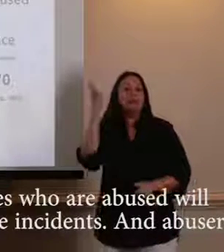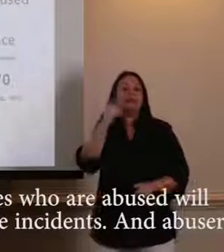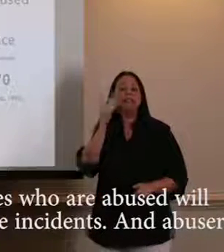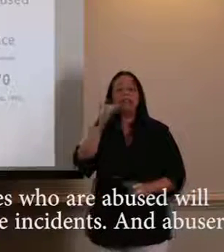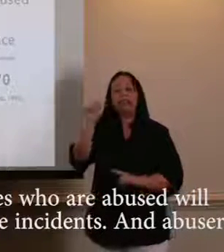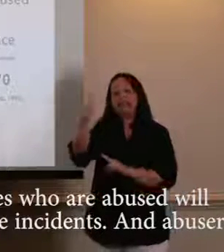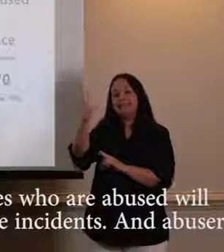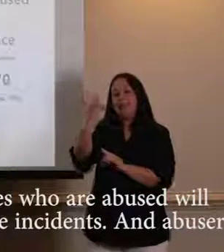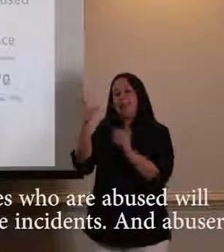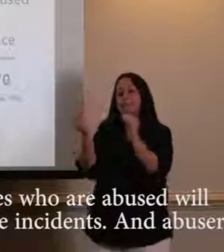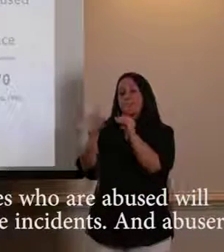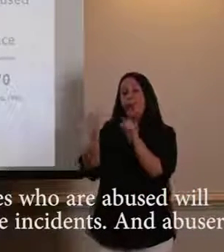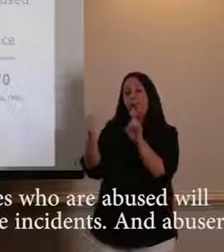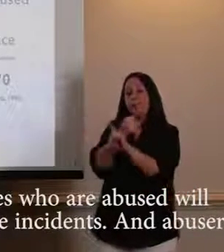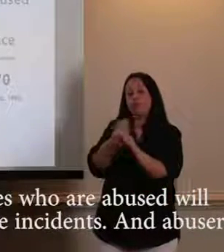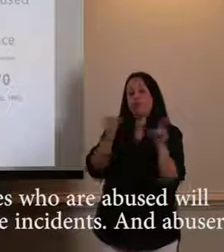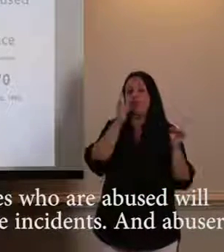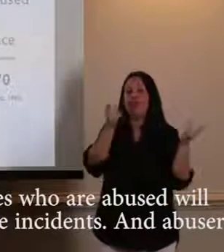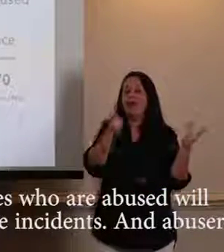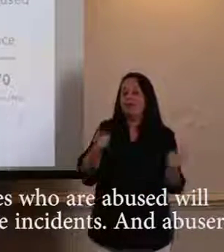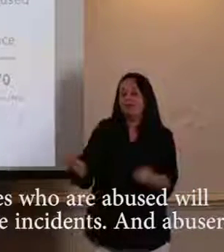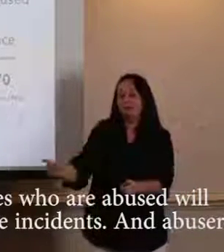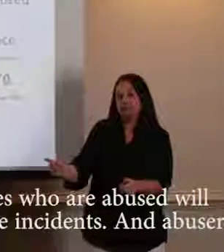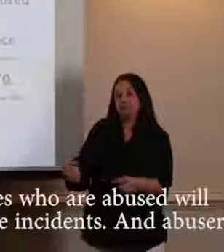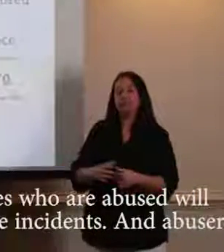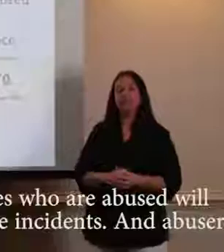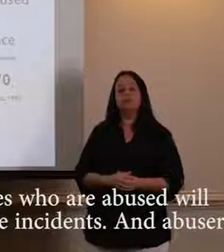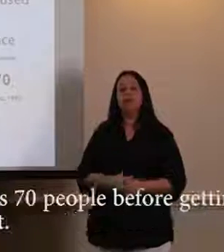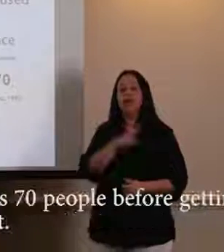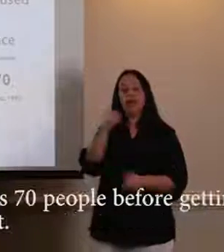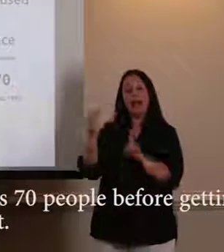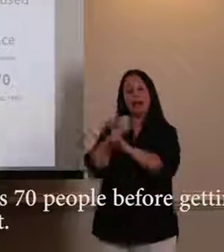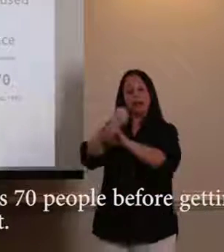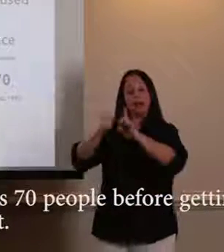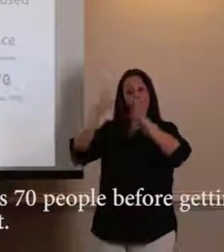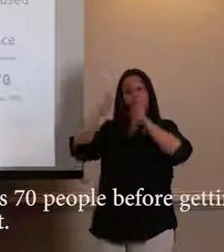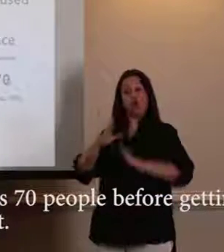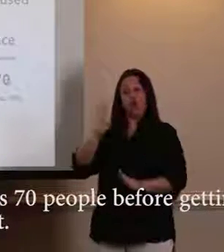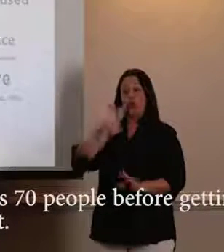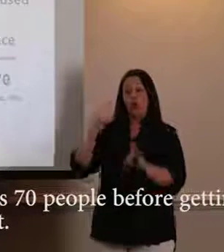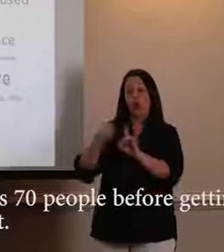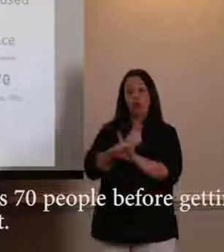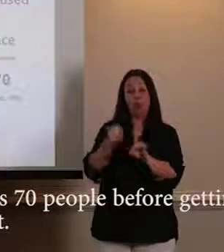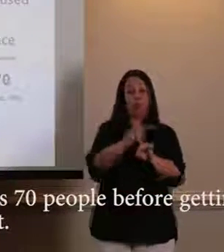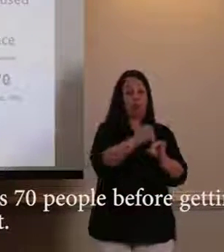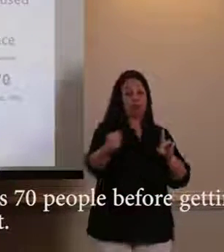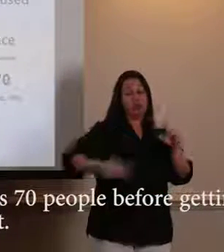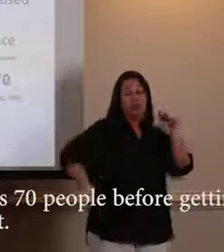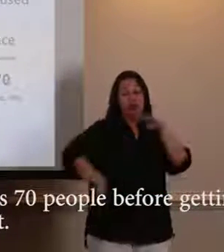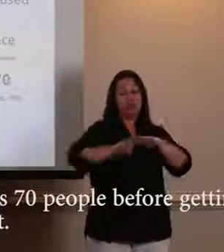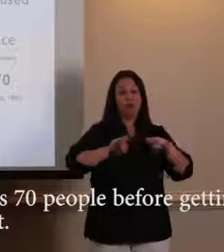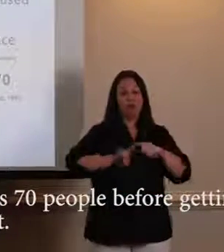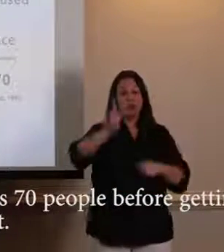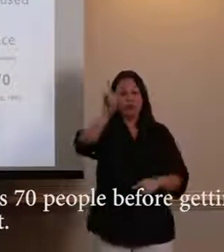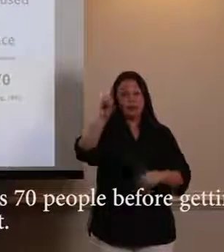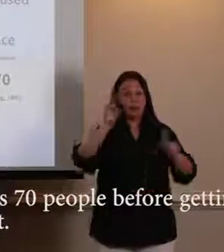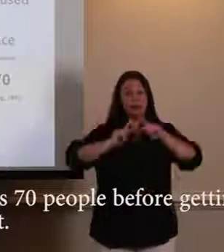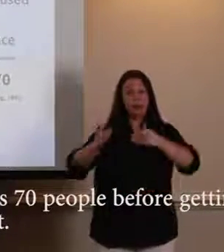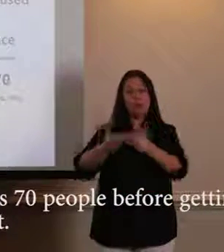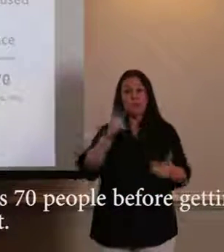or more abusive incidents. And abusers will typically abuse as many as 70 people before getting caught, if they